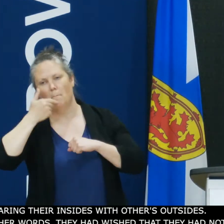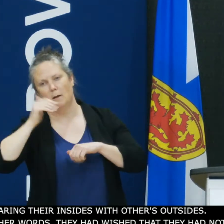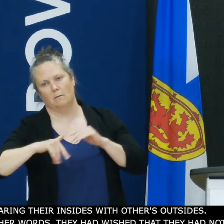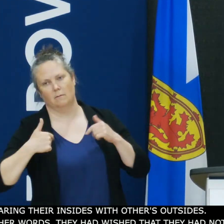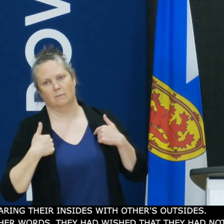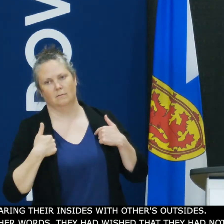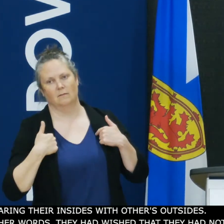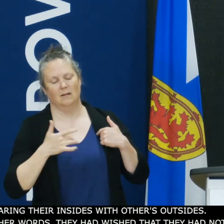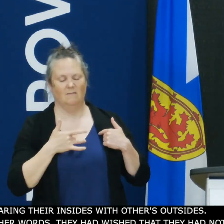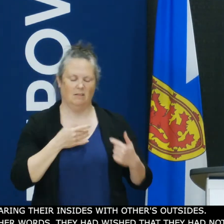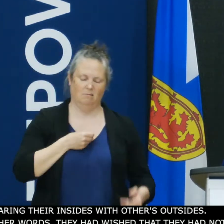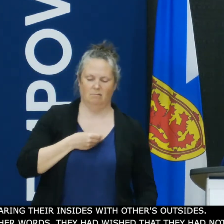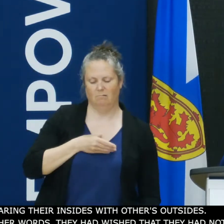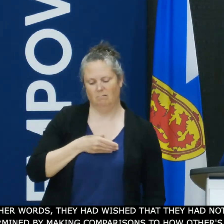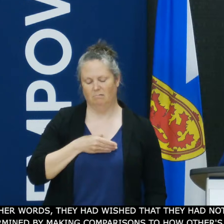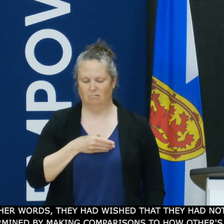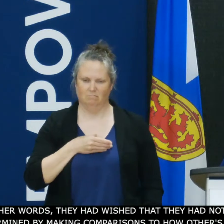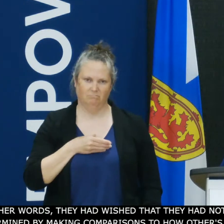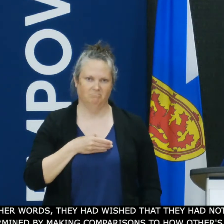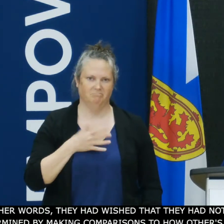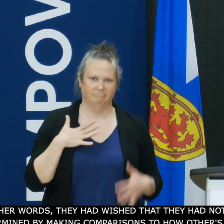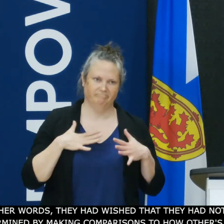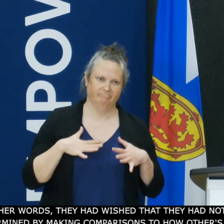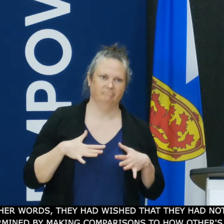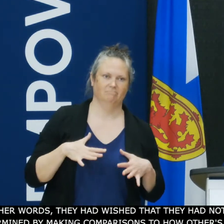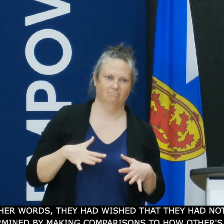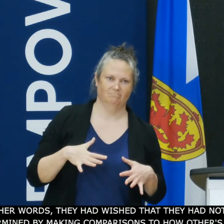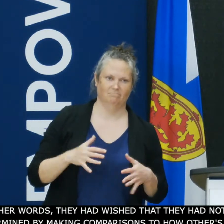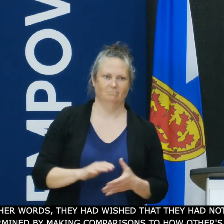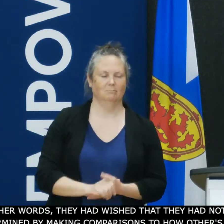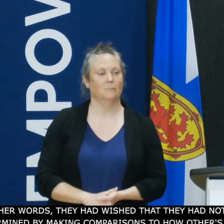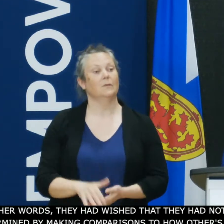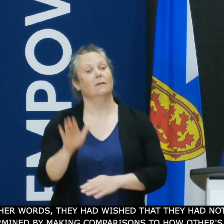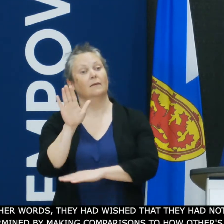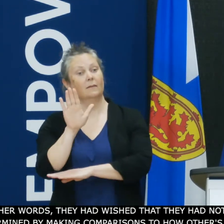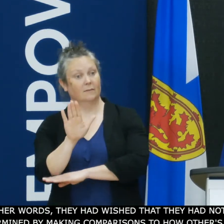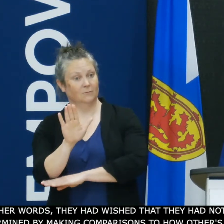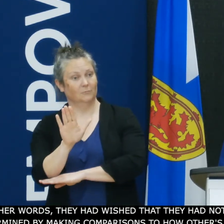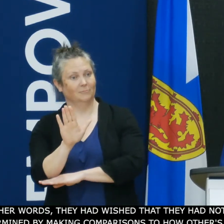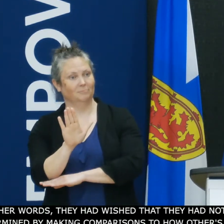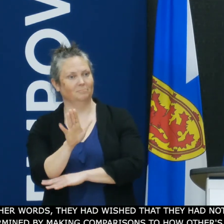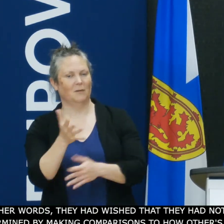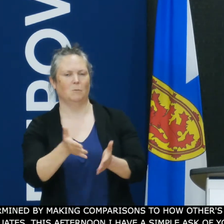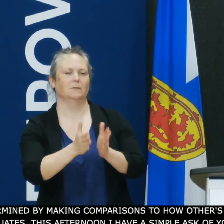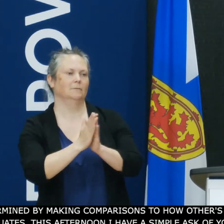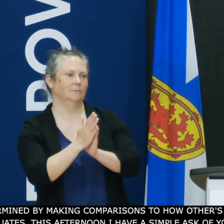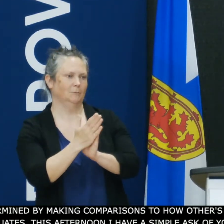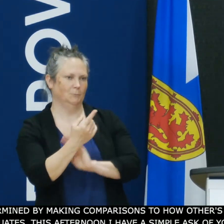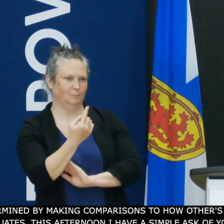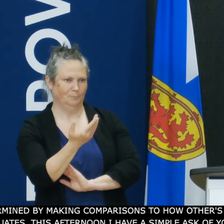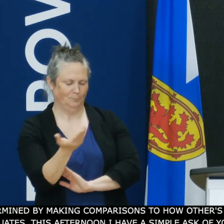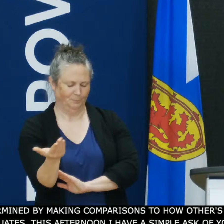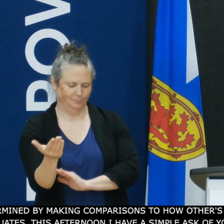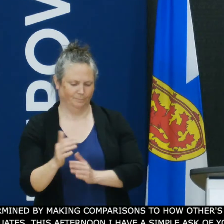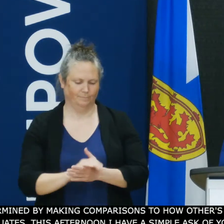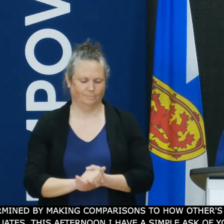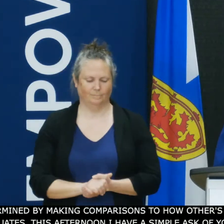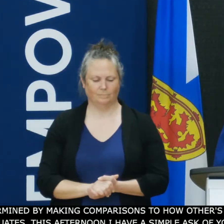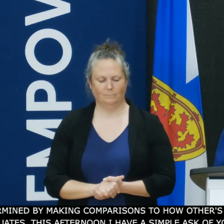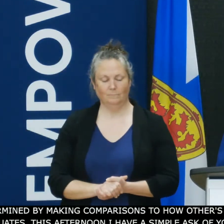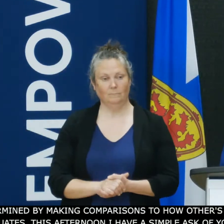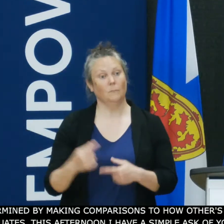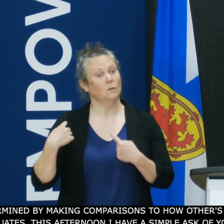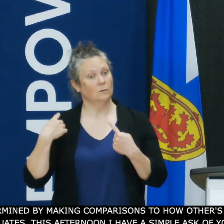Graduates, this afternoon, I have a simple ask of you. As you employ the amazing skills that you've learned while